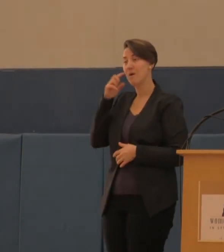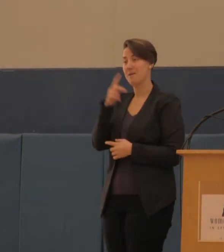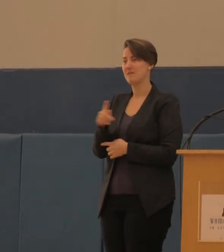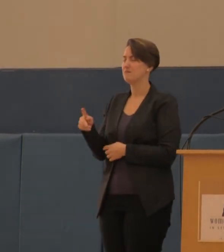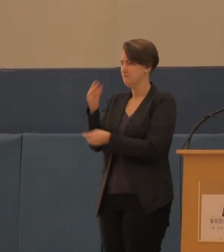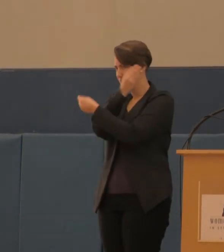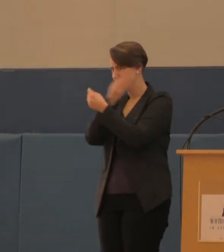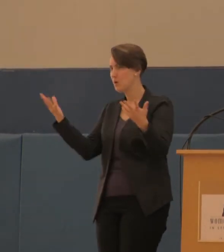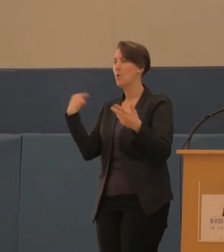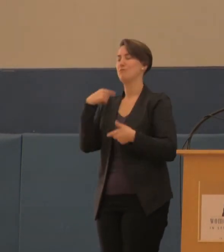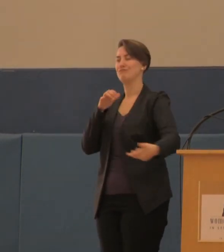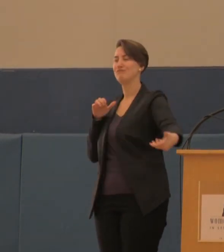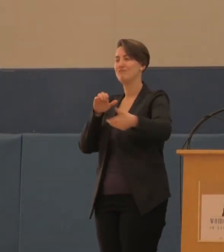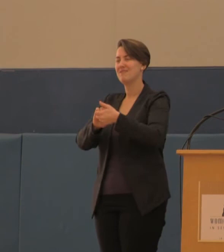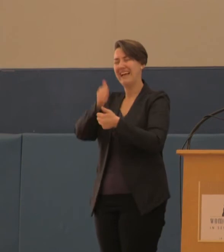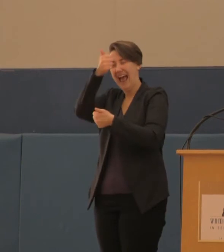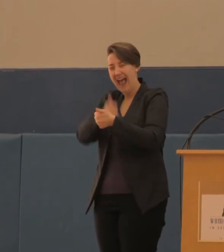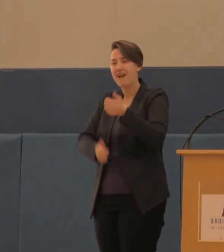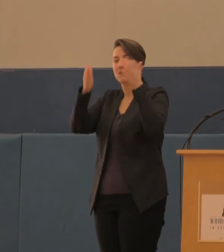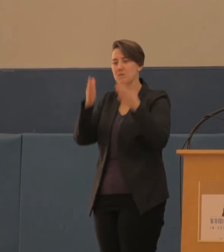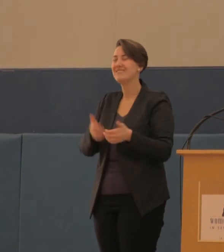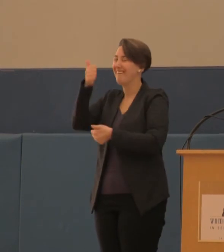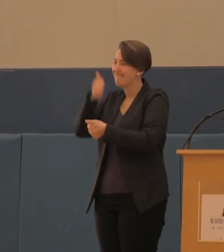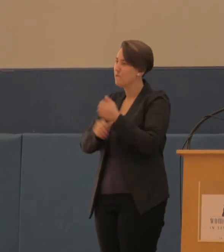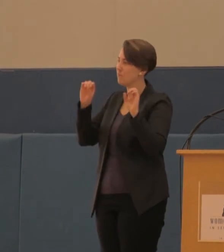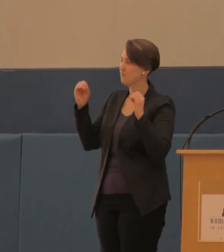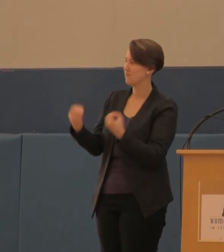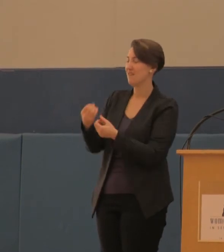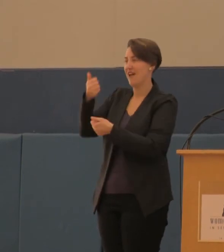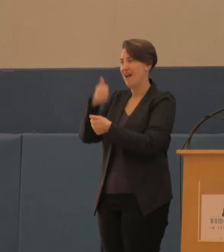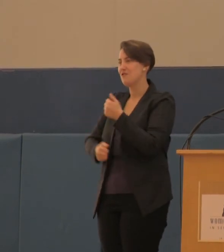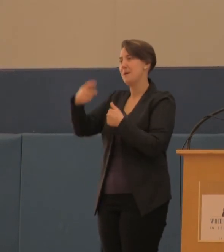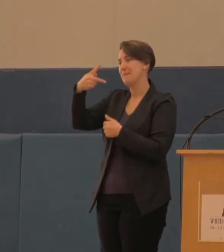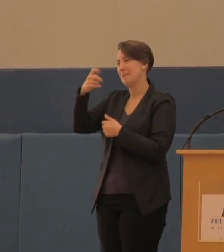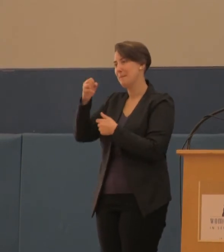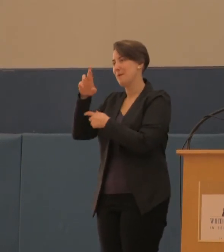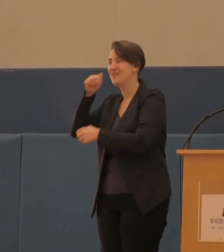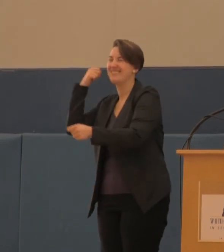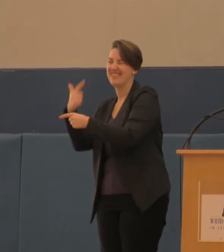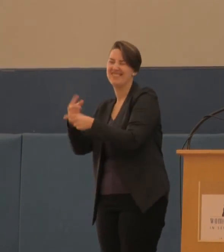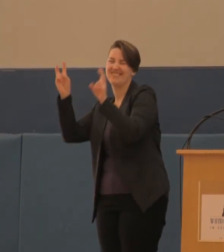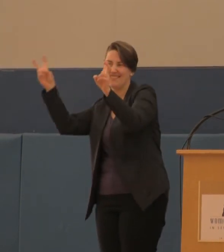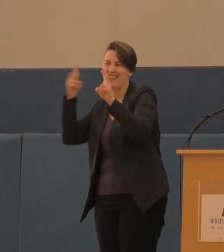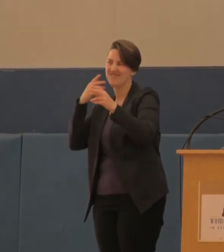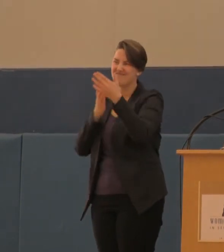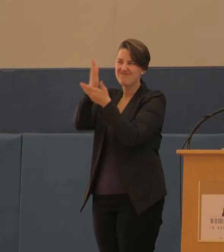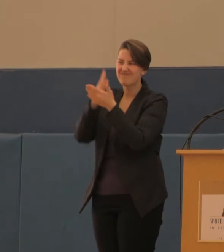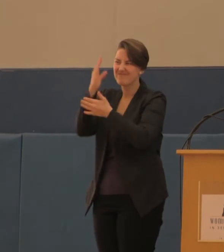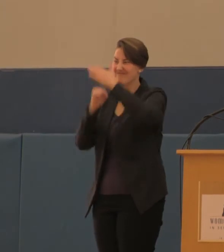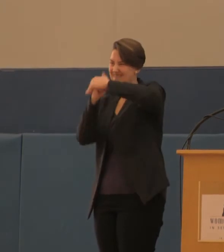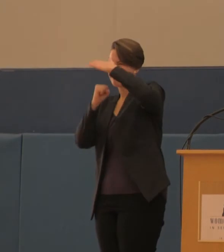say that we are in solidarity with every person, organization, and her sister that is smashing through the glass